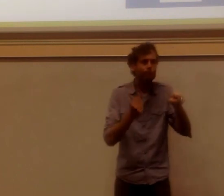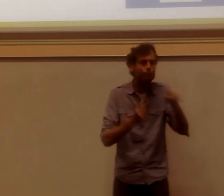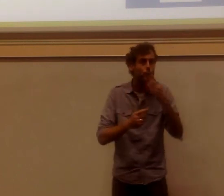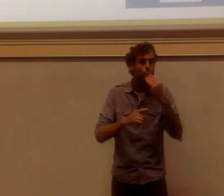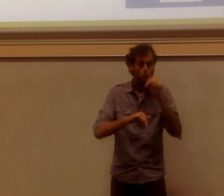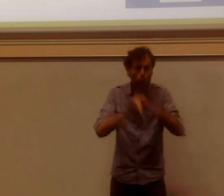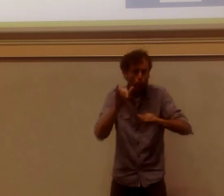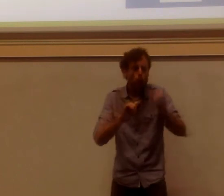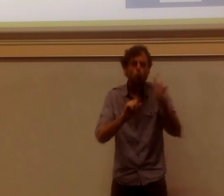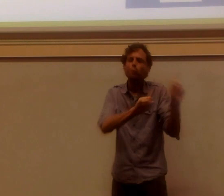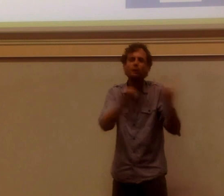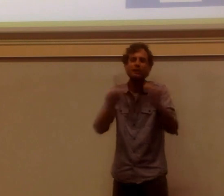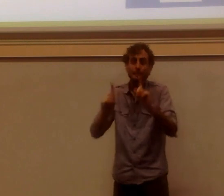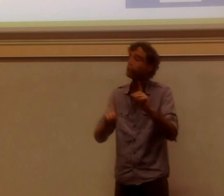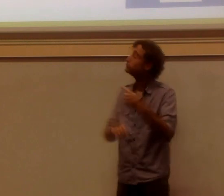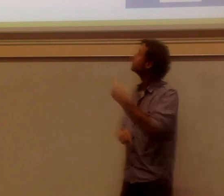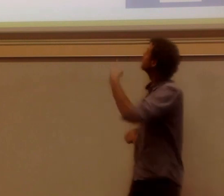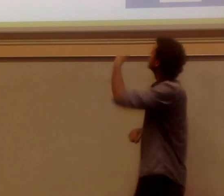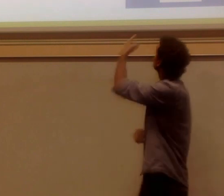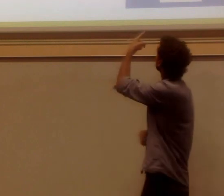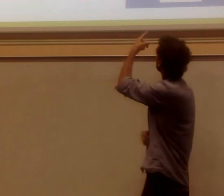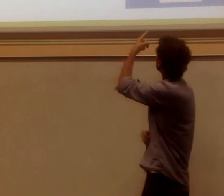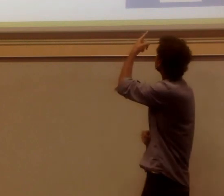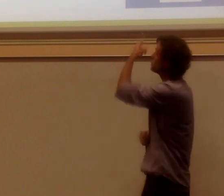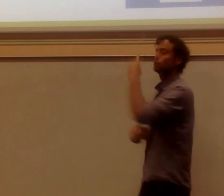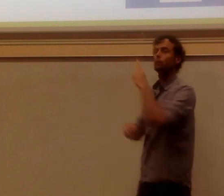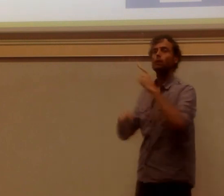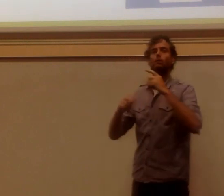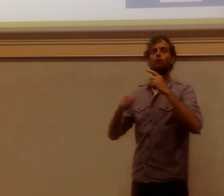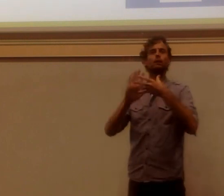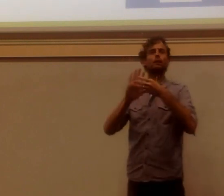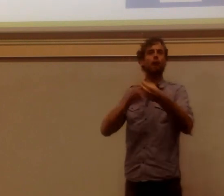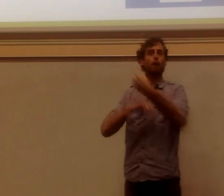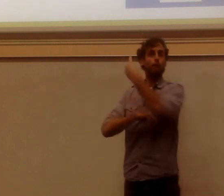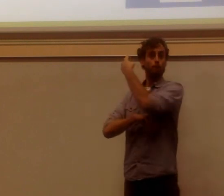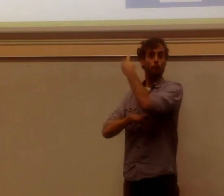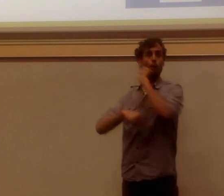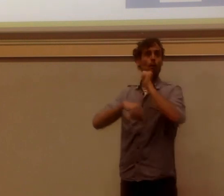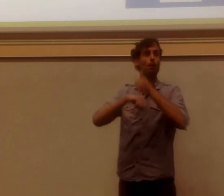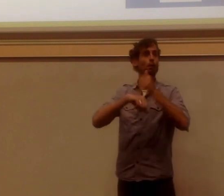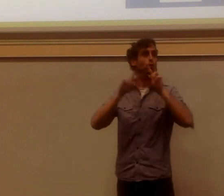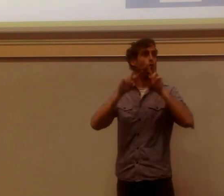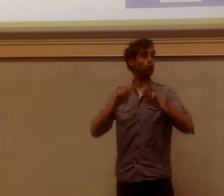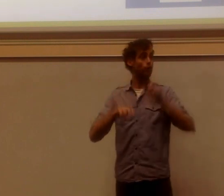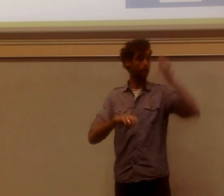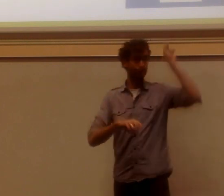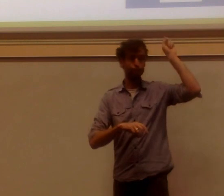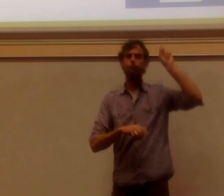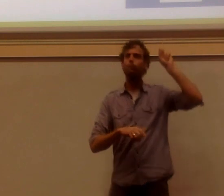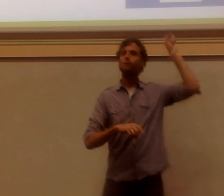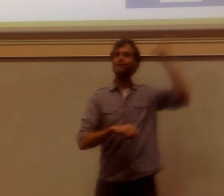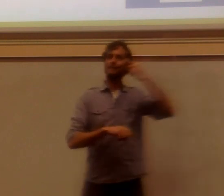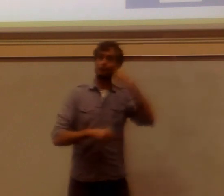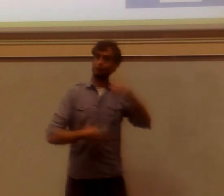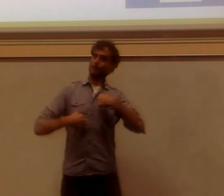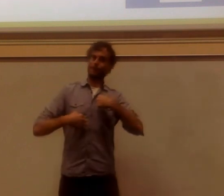deaf and hard of hearing people about their experiences of using services such as VRS and VRI services. So